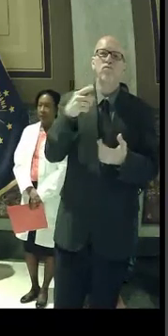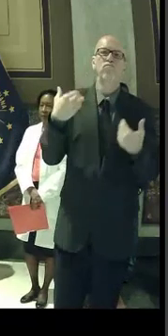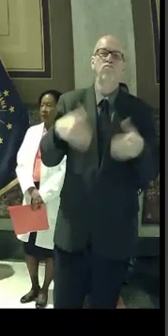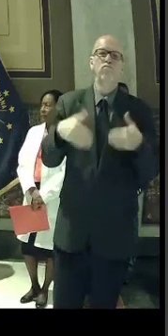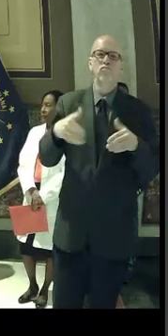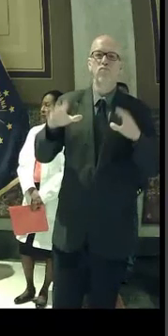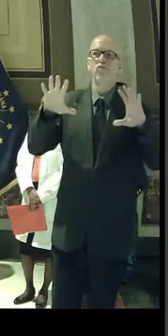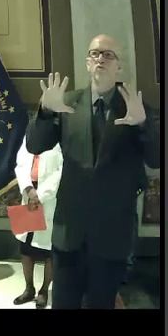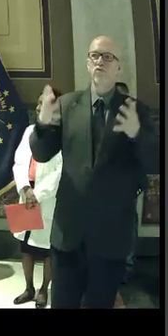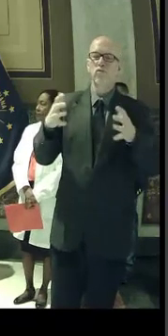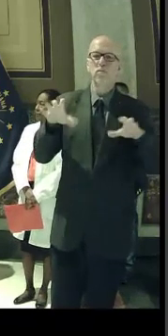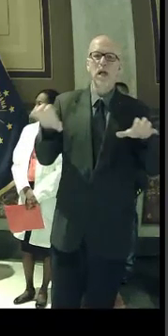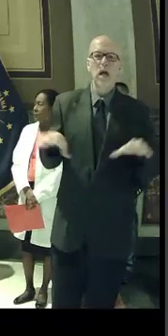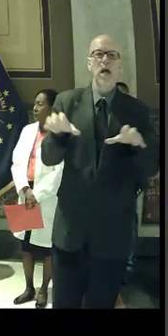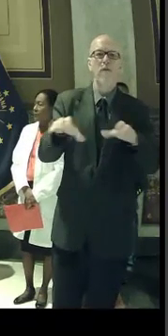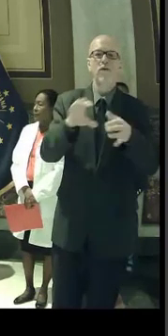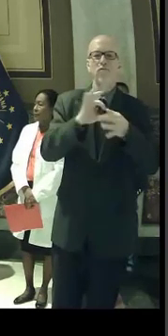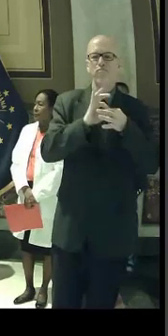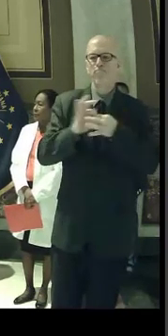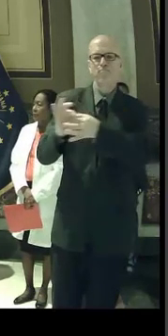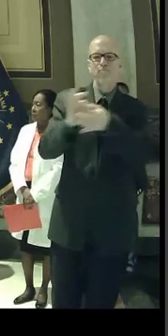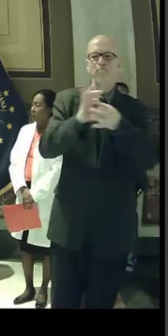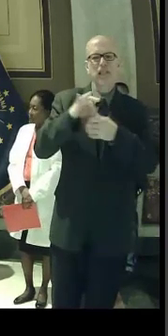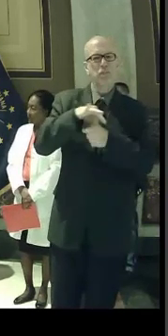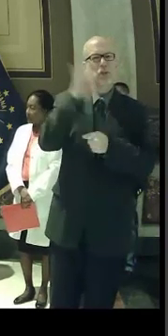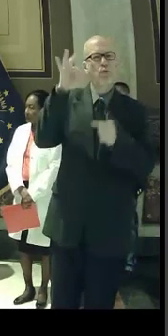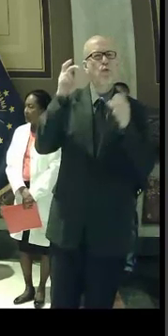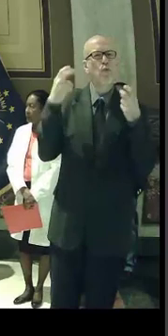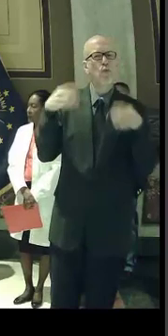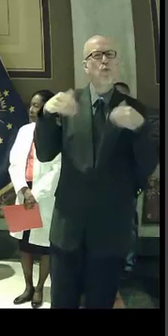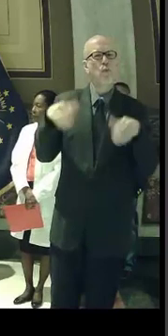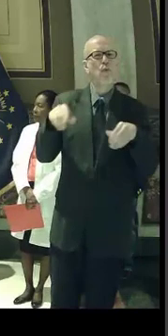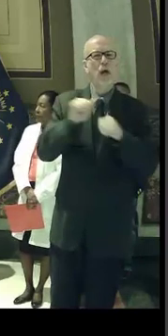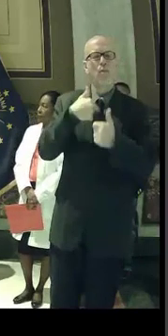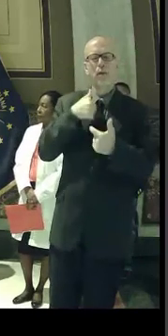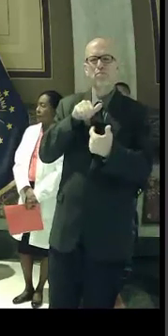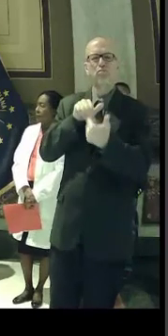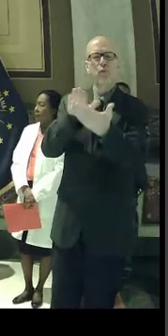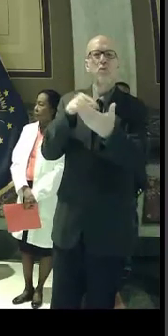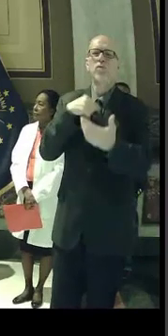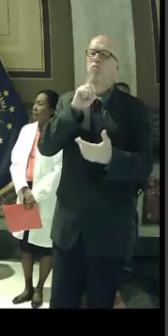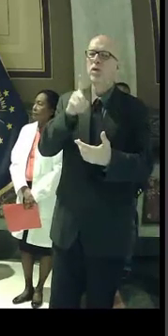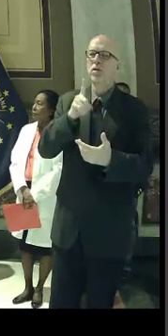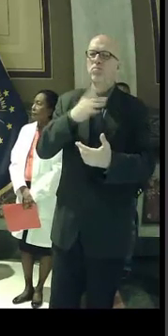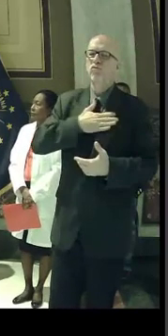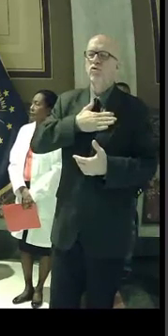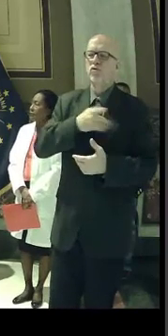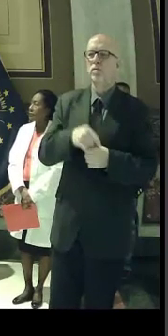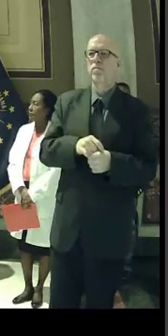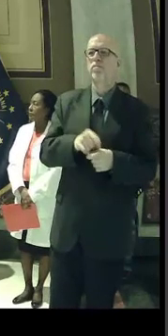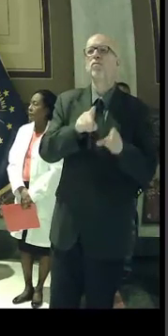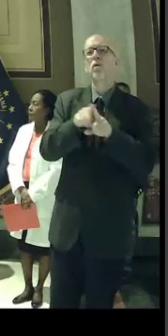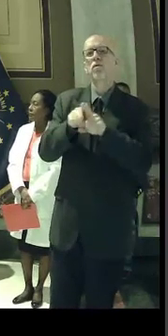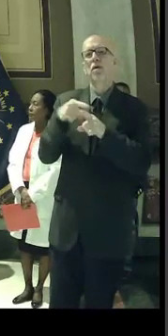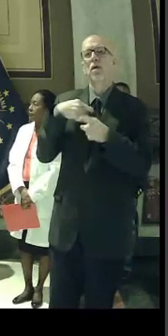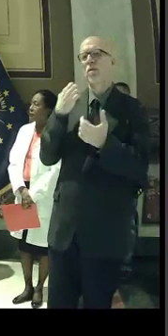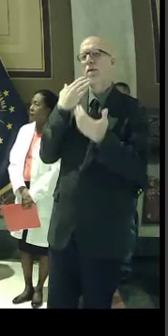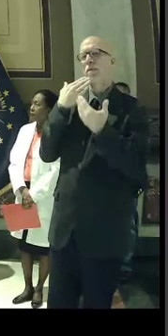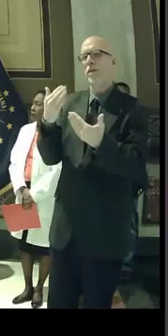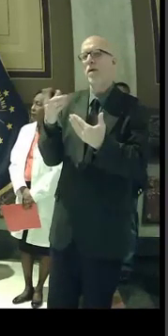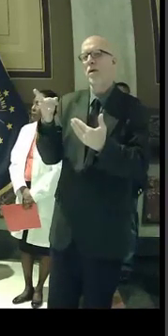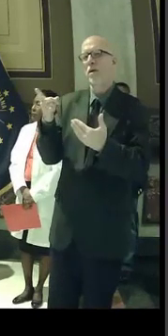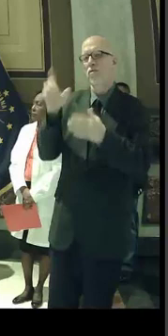group effort and a collaborative type of spirit, the way this has been approached, and we do appreciate that. I also would like to thank